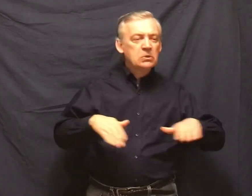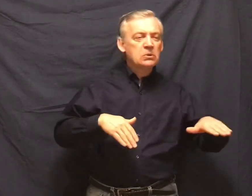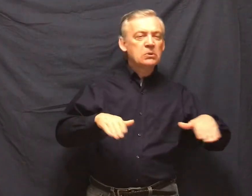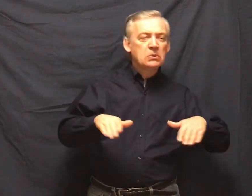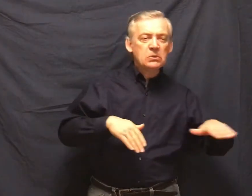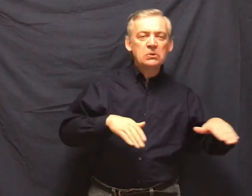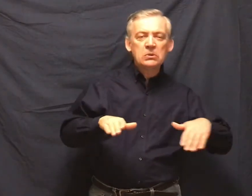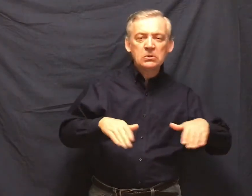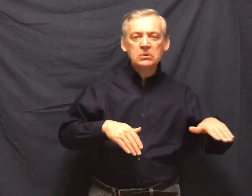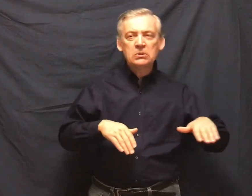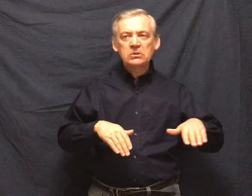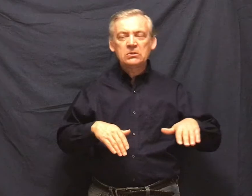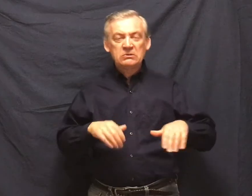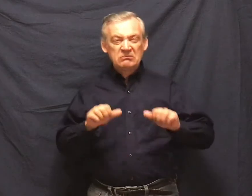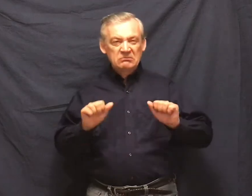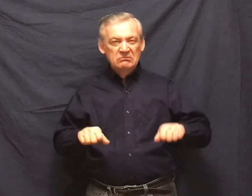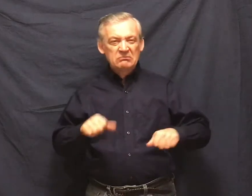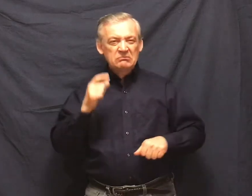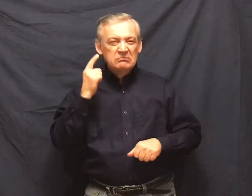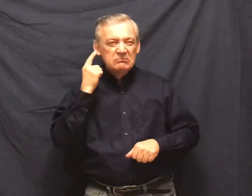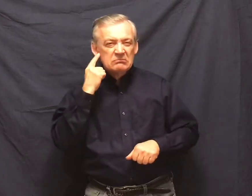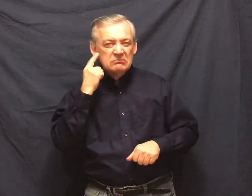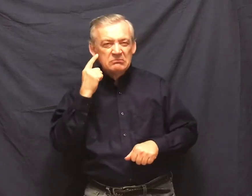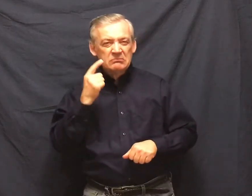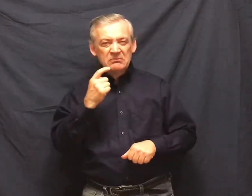Of teeth champing on hay.